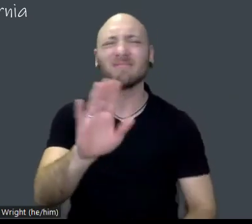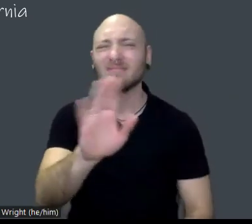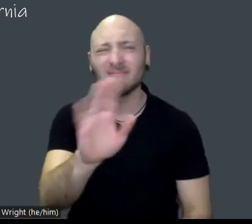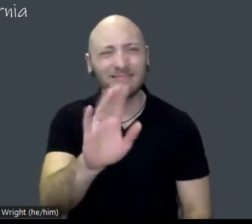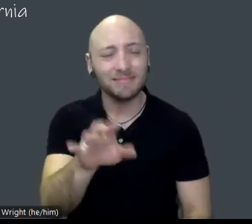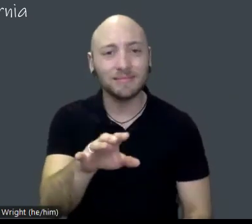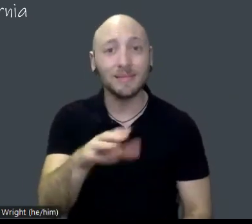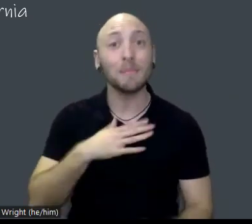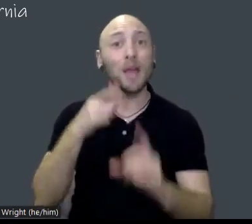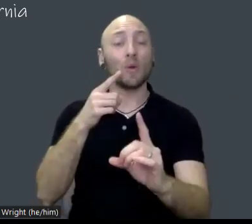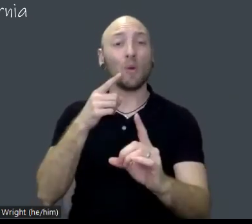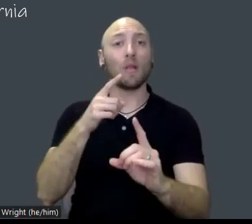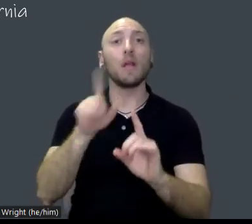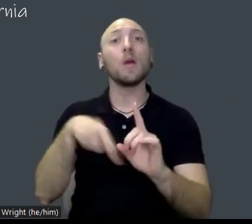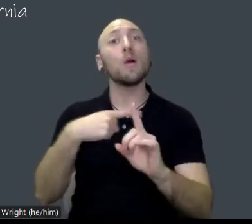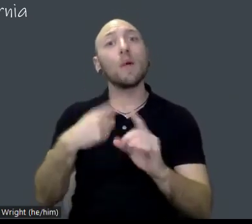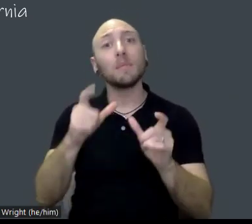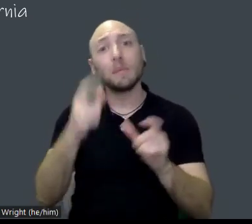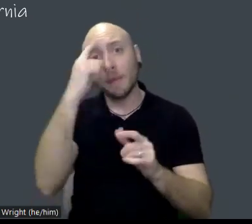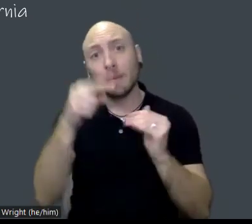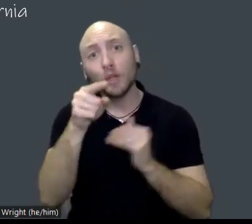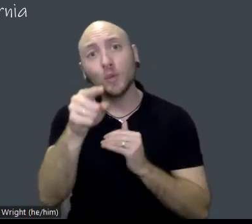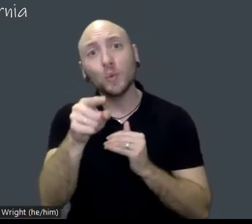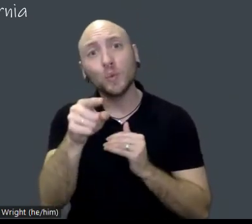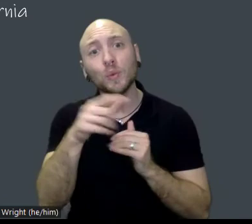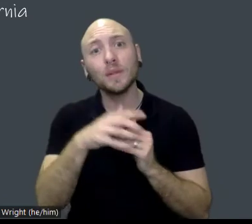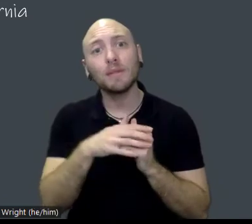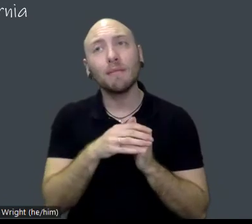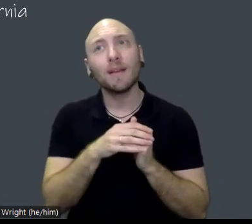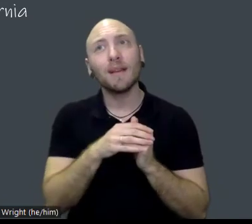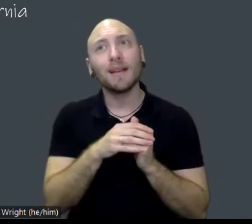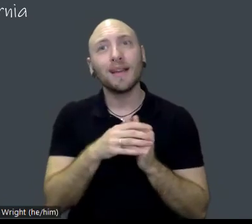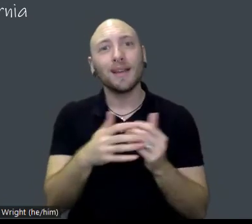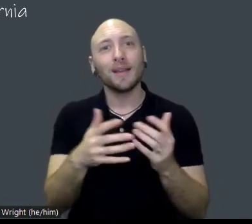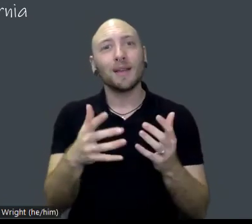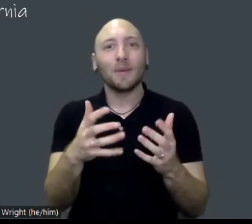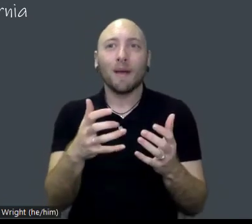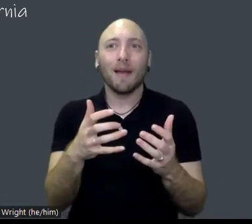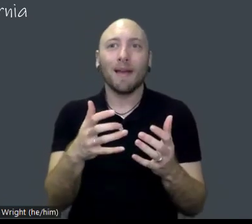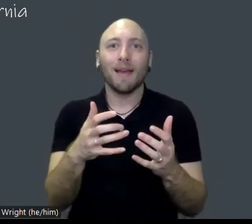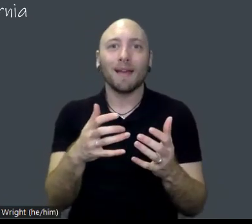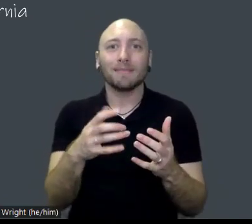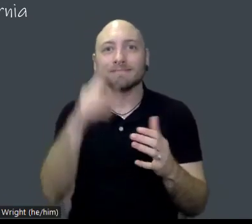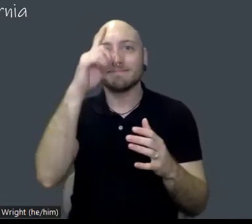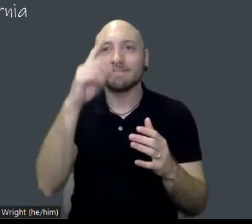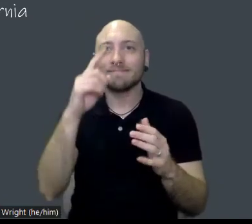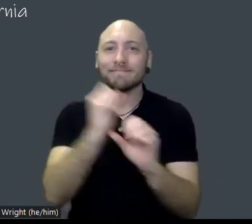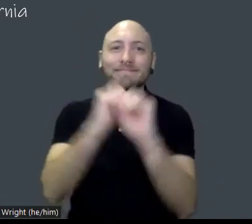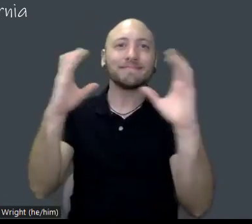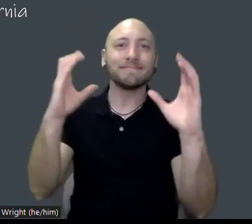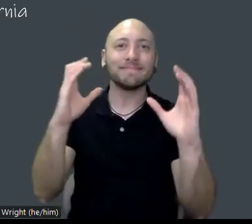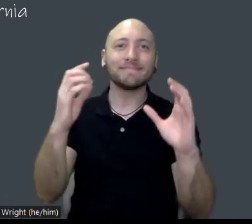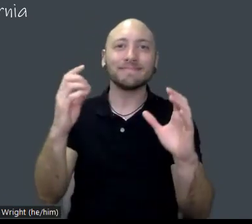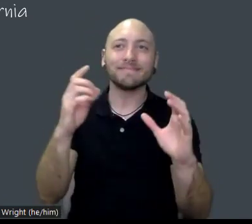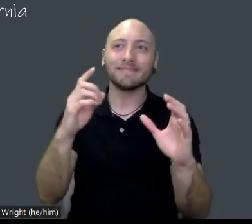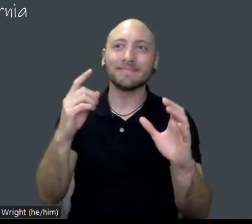think of you, just be like maybe give them something to think about of the time that you like did a solid for them. Like